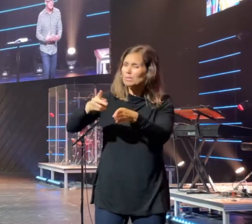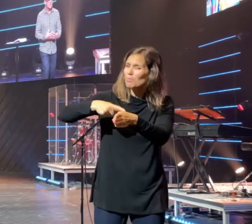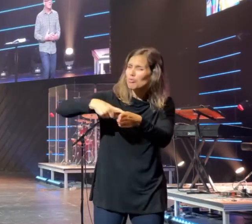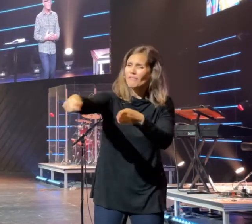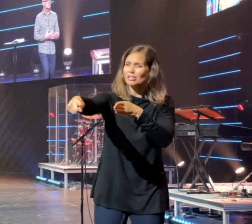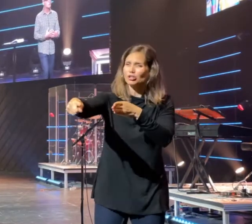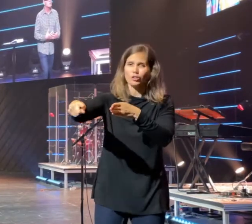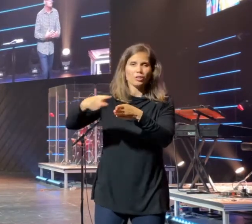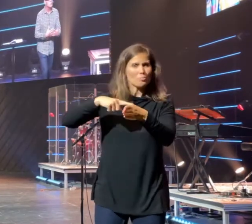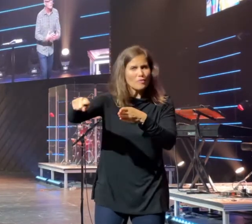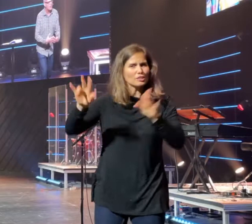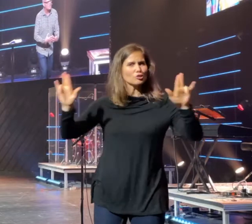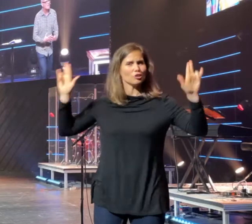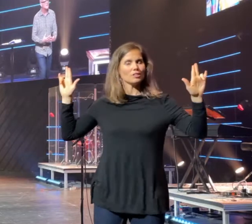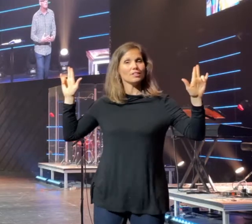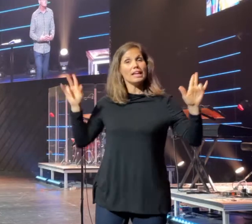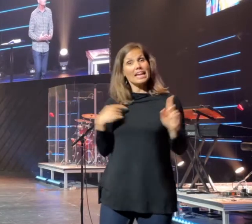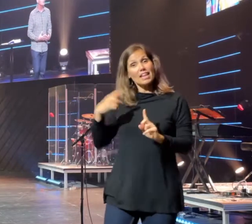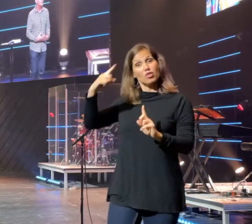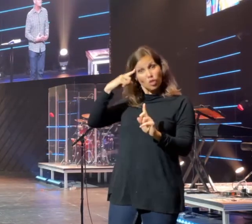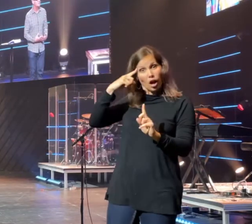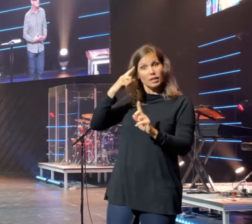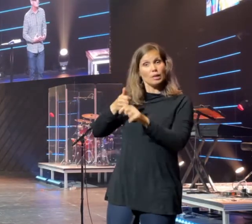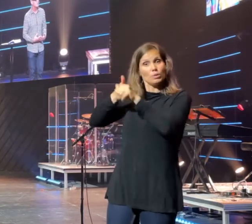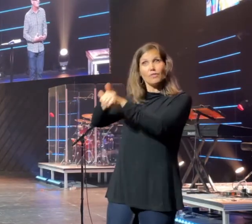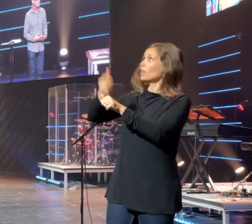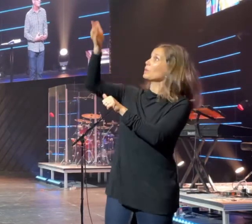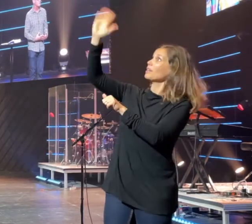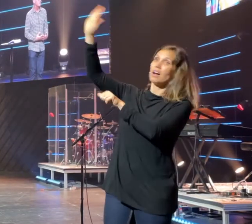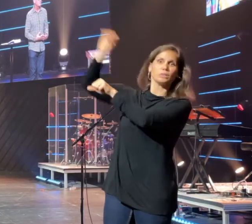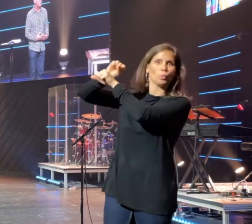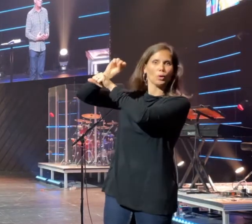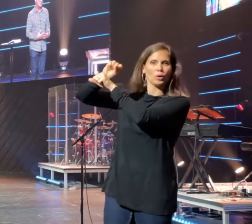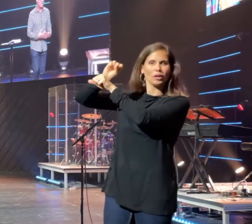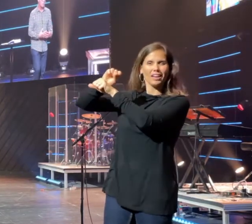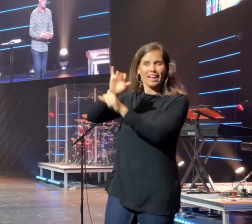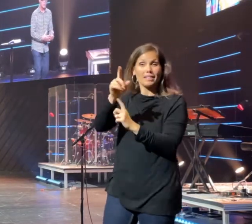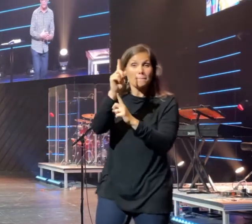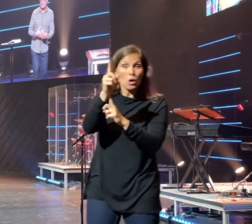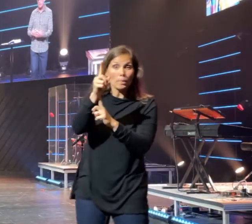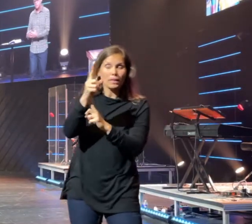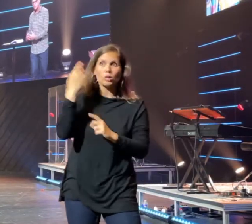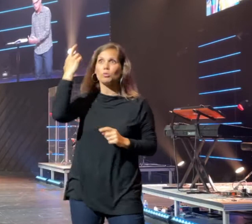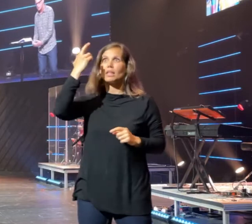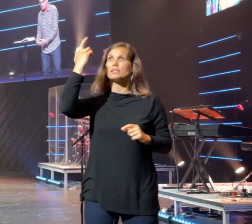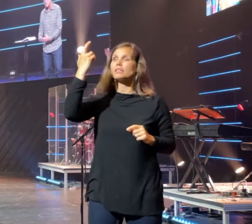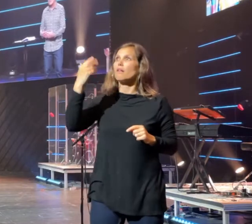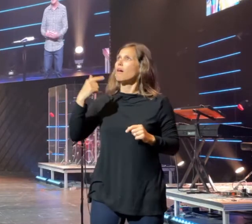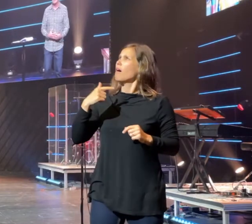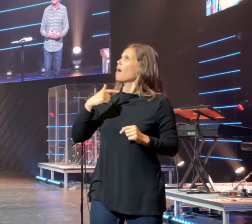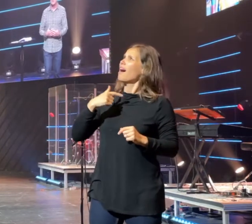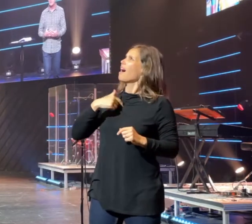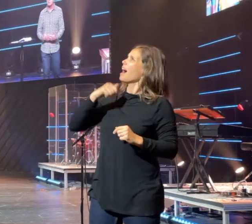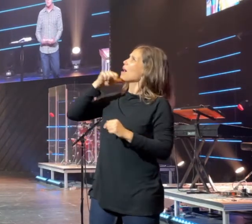doing God's work, or so he thought. And in this moment, he realizes, not only was he not working for God, he was working against God. And